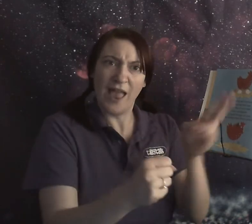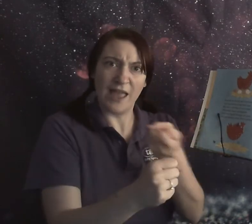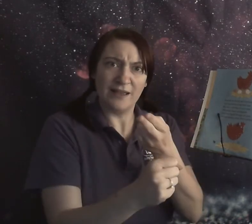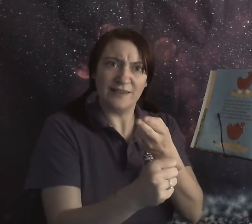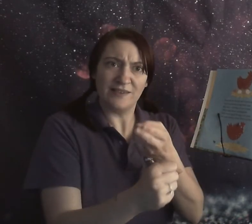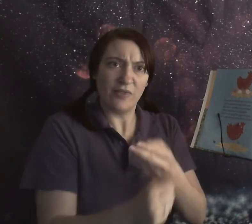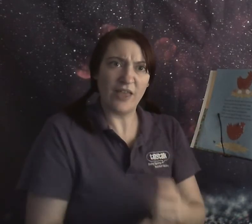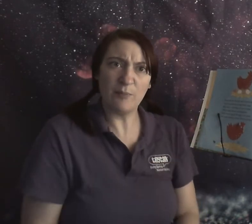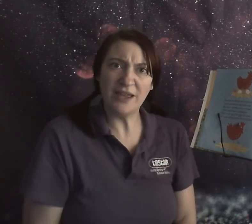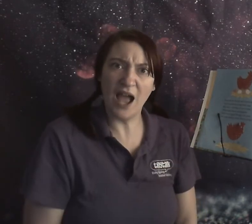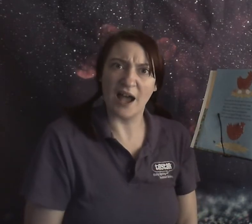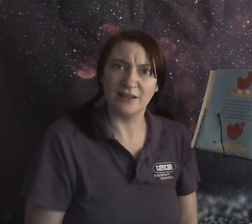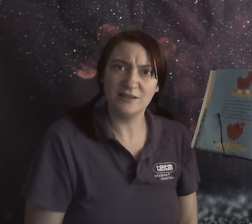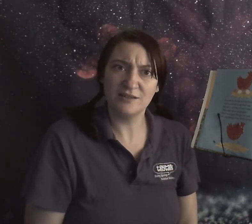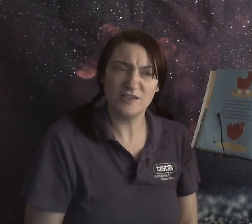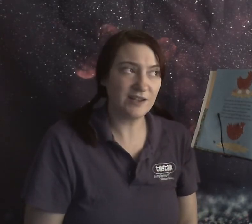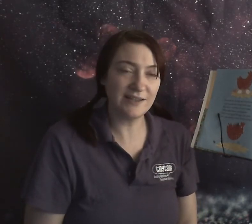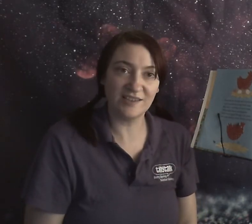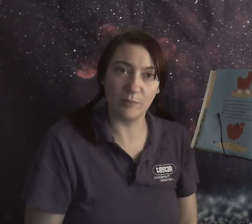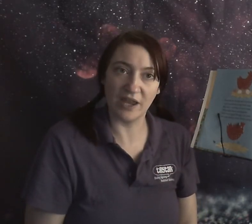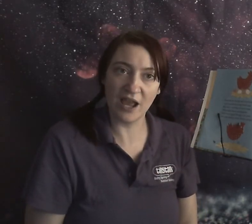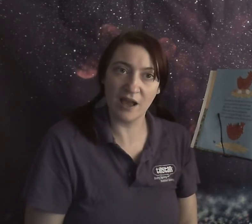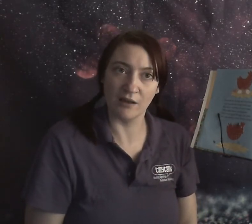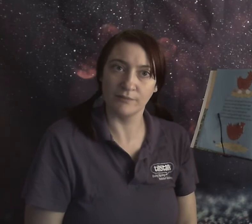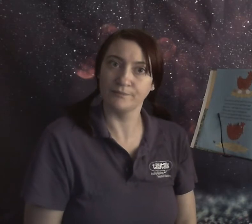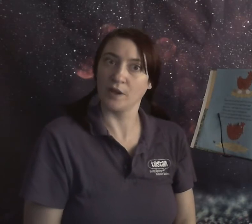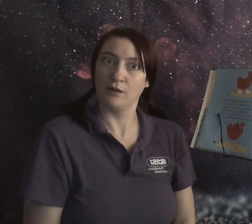those eggs, they began to disappear.